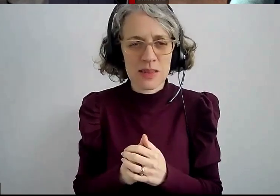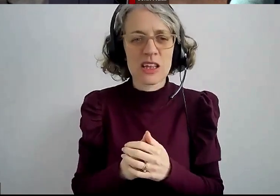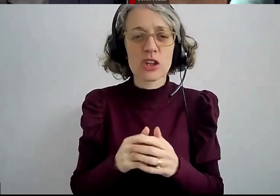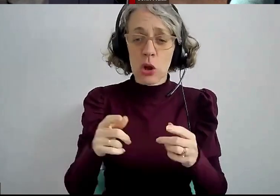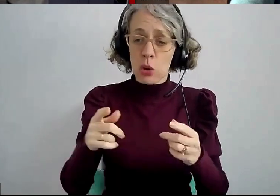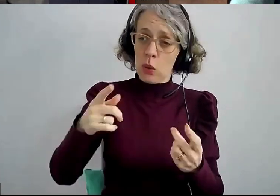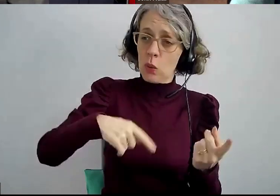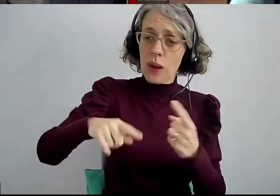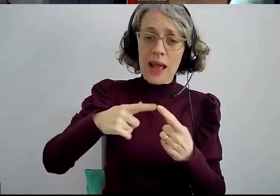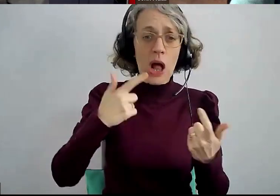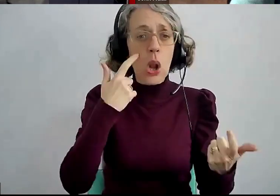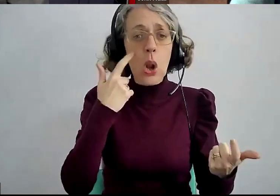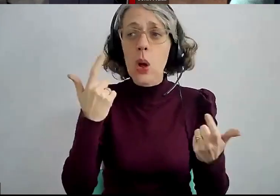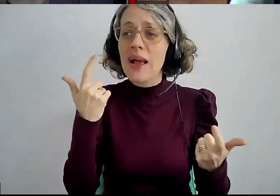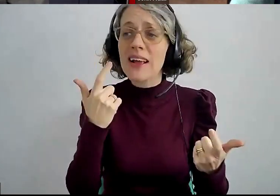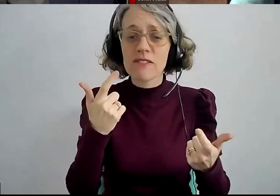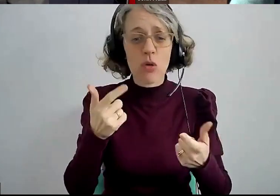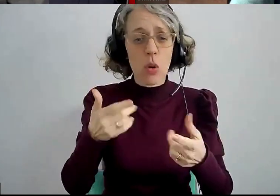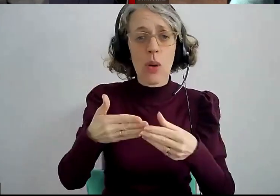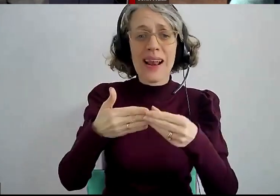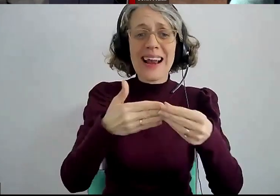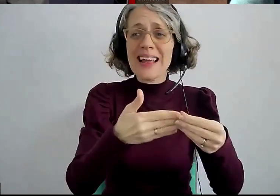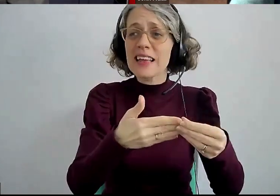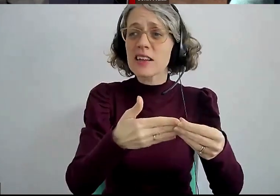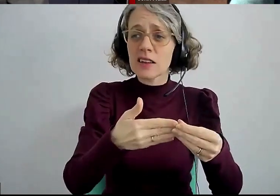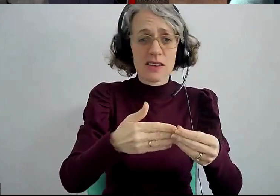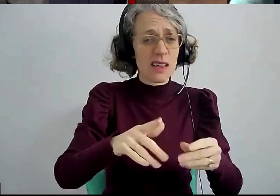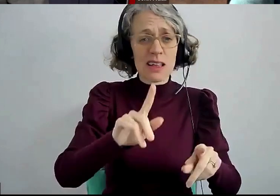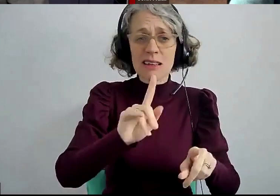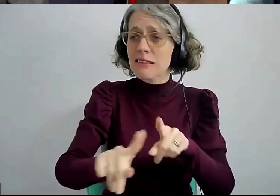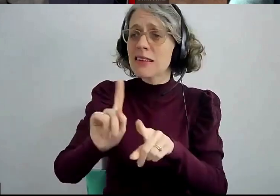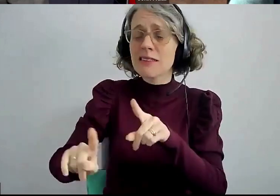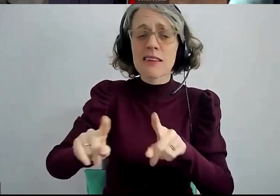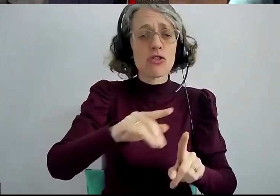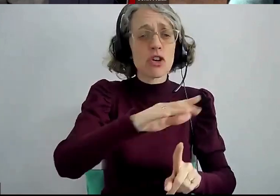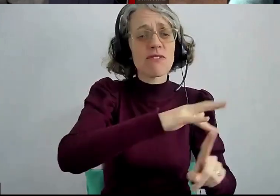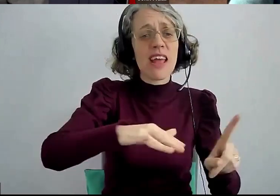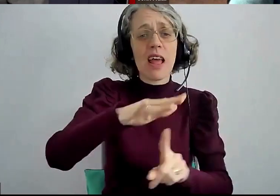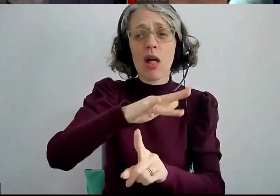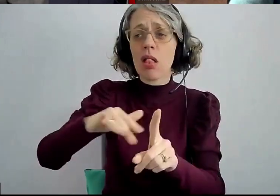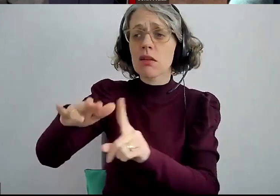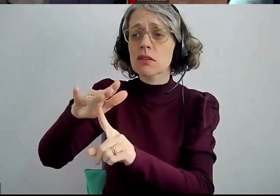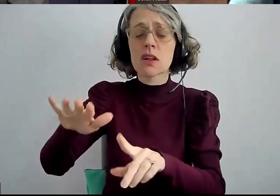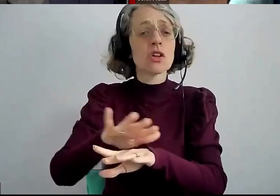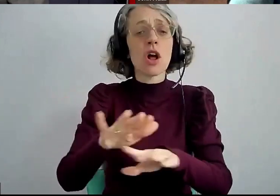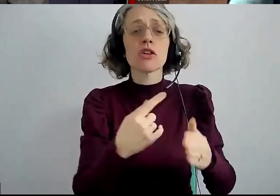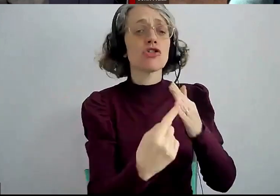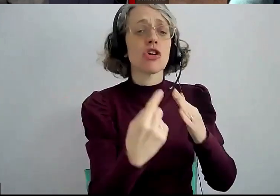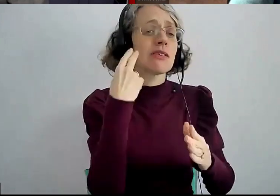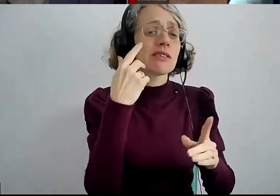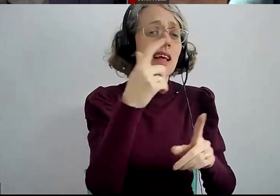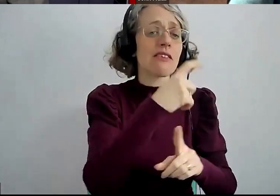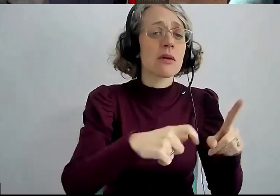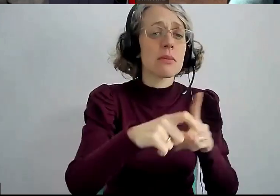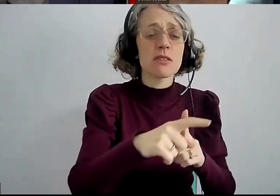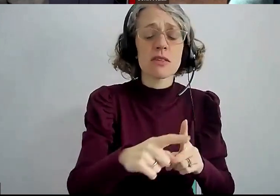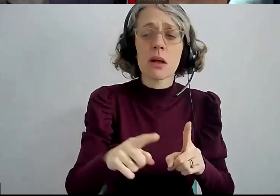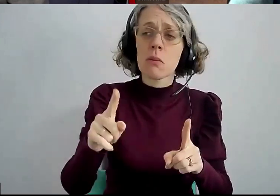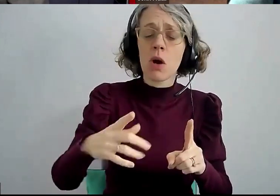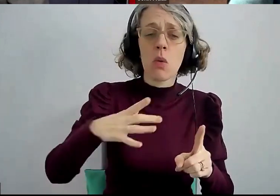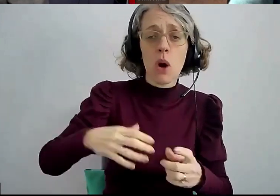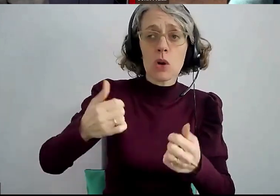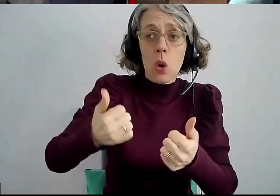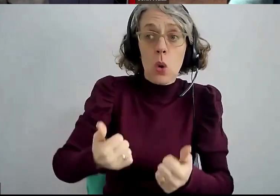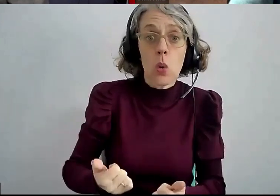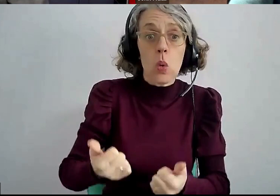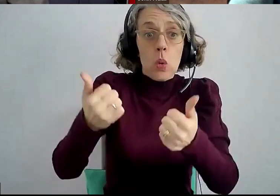leaders in every field, not just the deaf community, who are good leaders